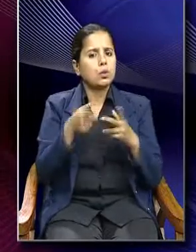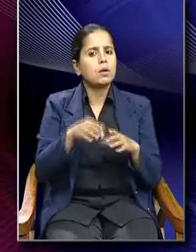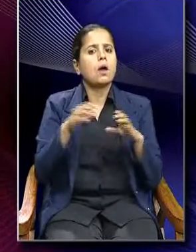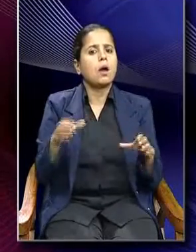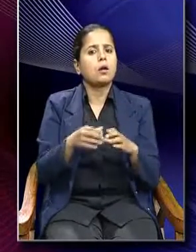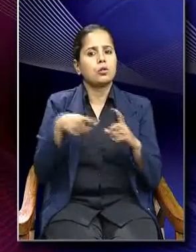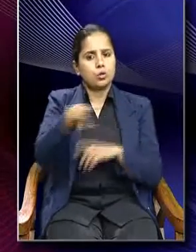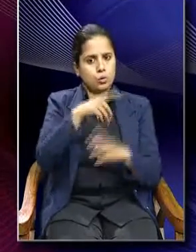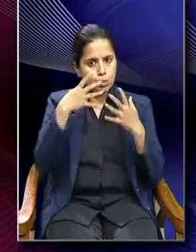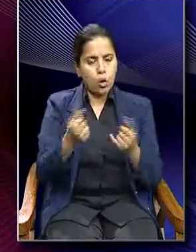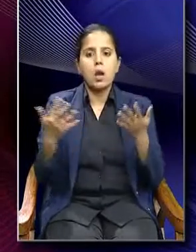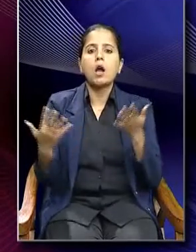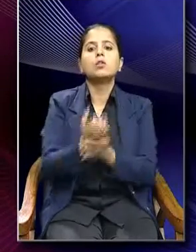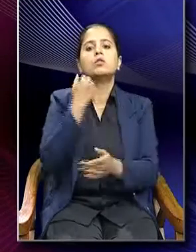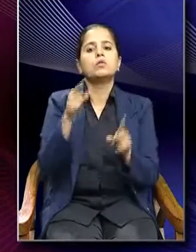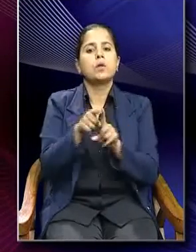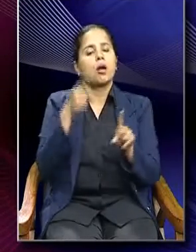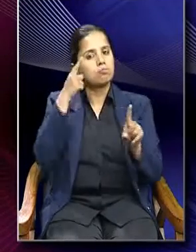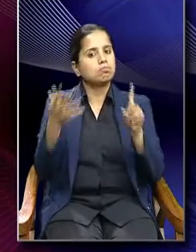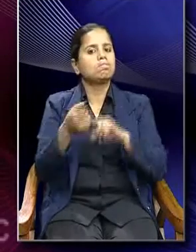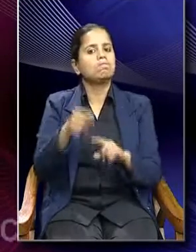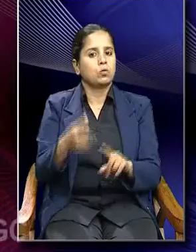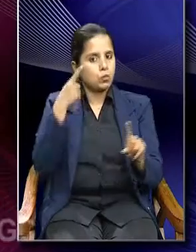Because you want to achieve a goal.